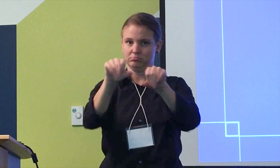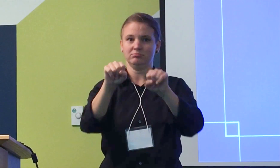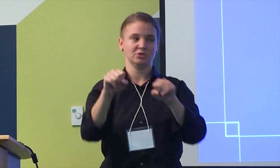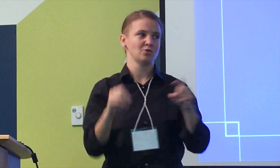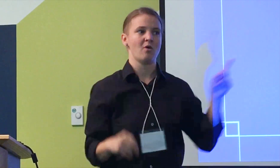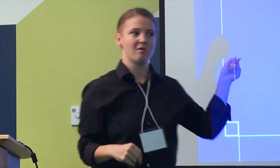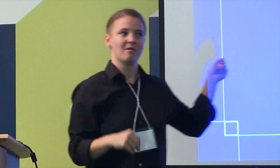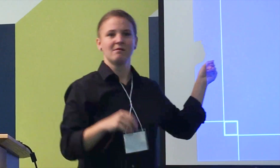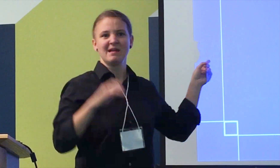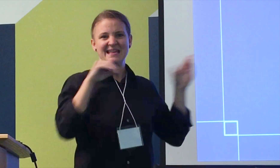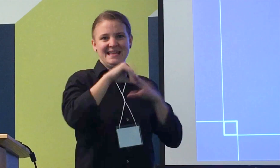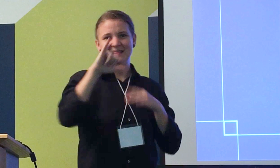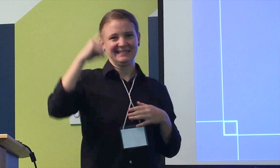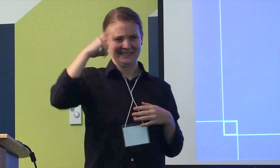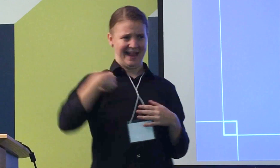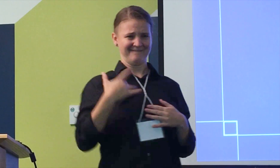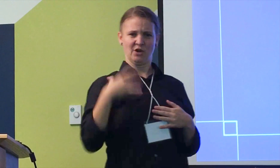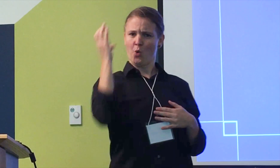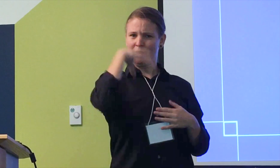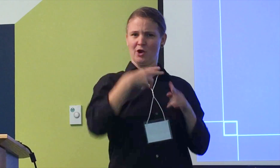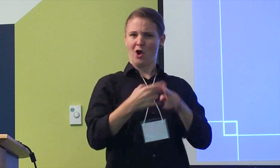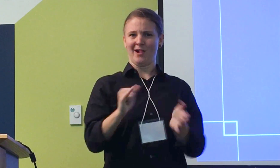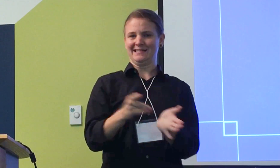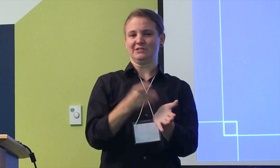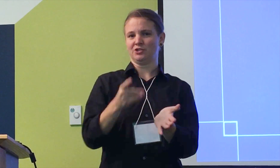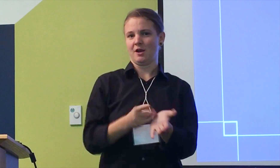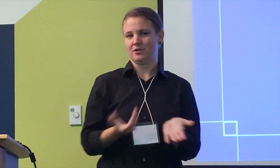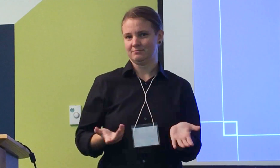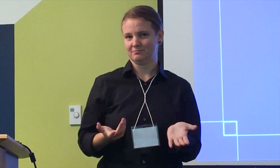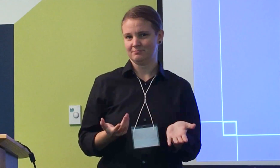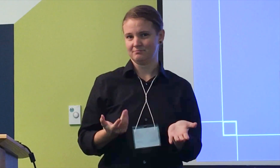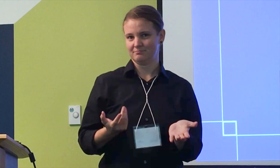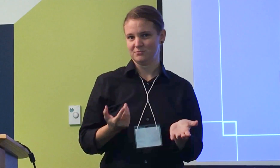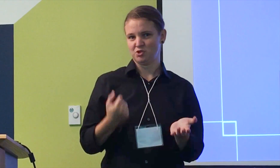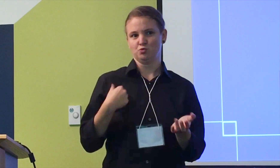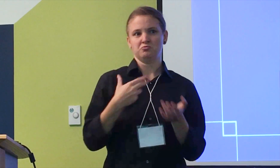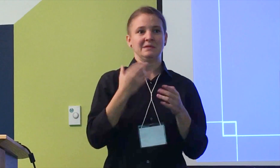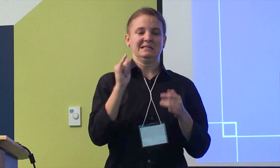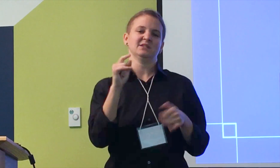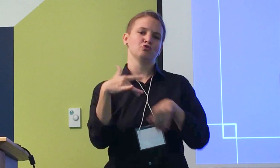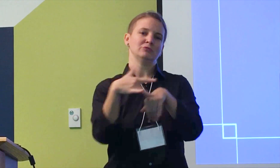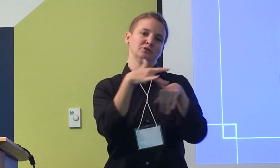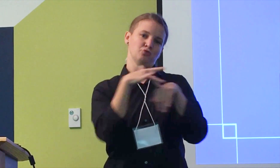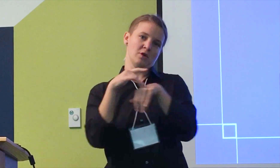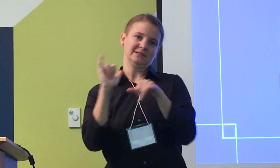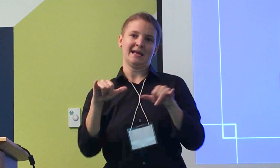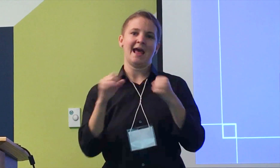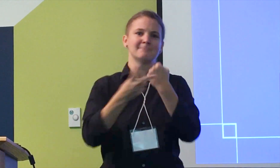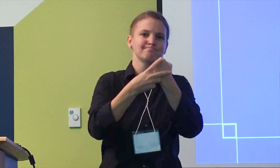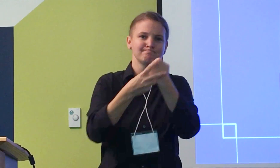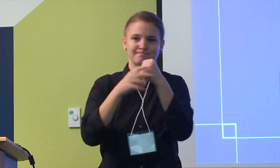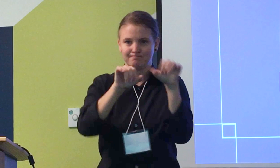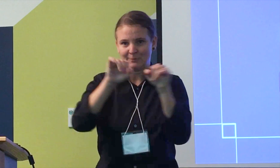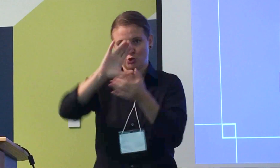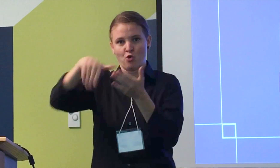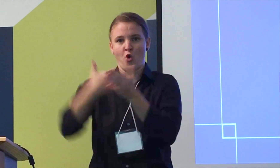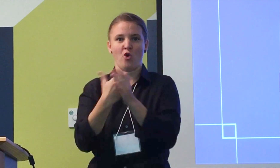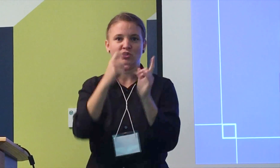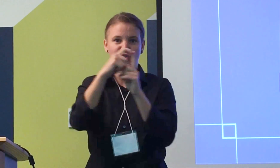specific terms, in that sense, we're trying to capture all of that content in ASL, in video